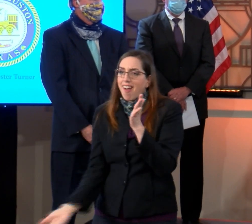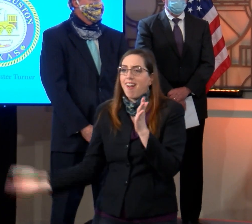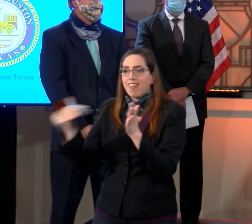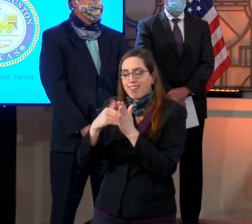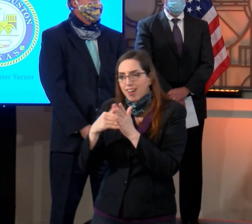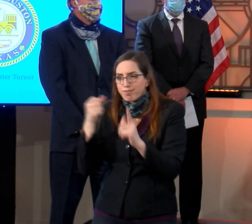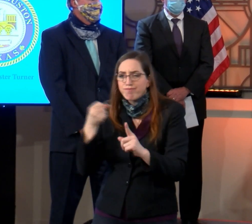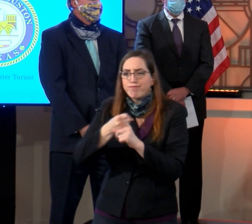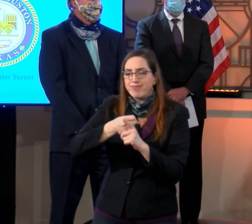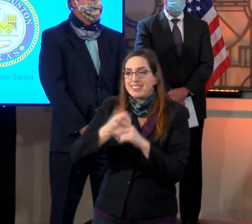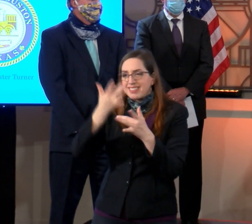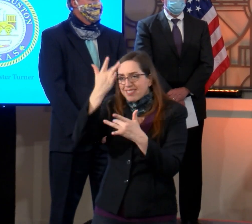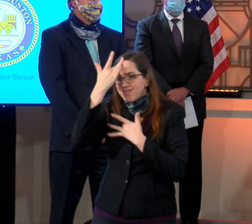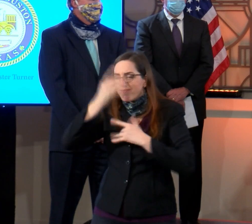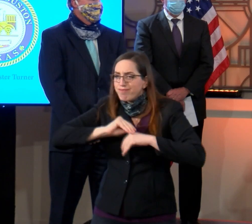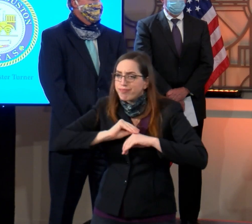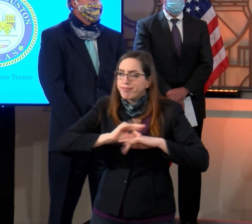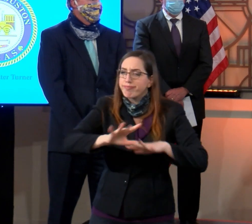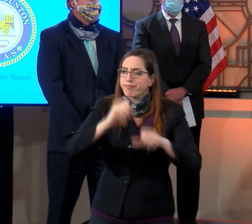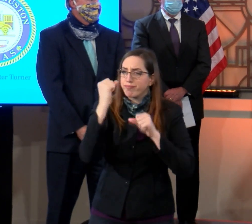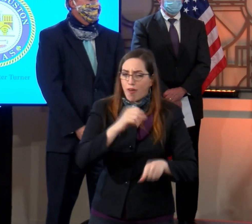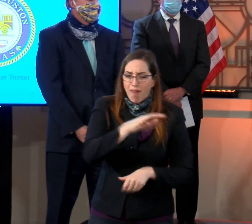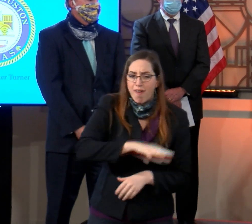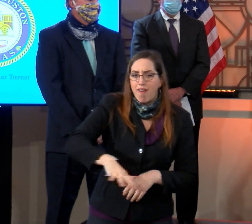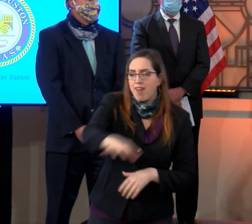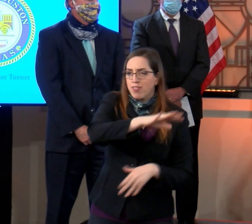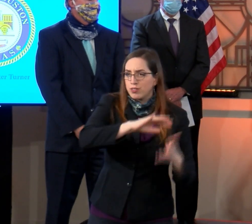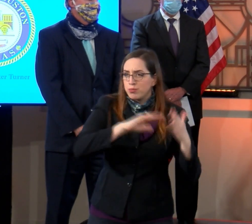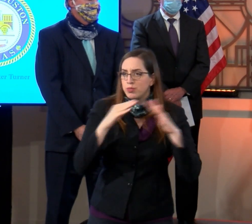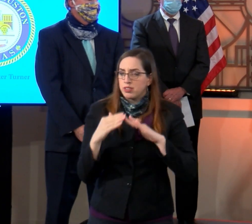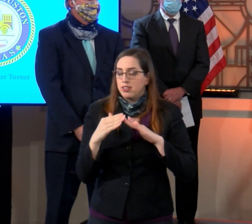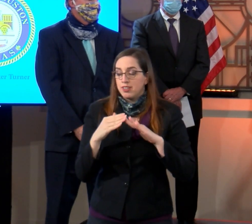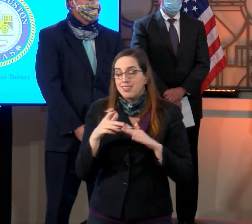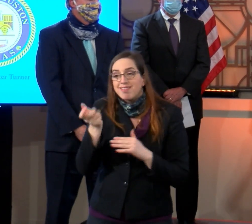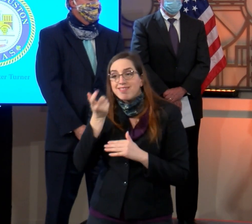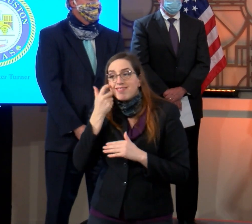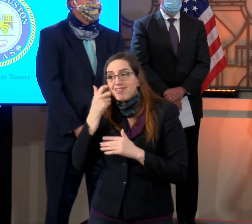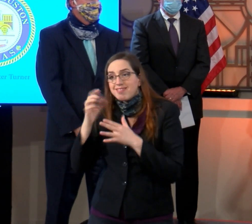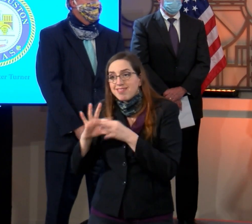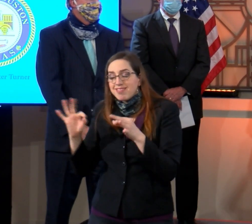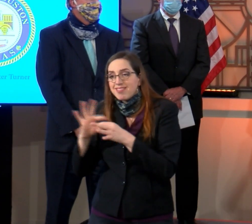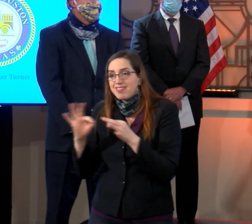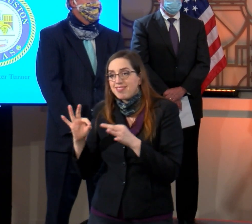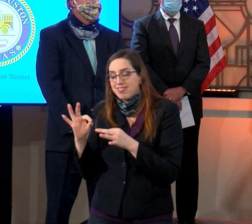as we would like to say, as I heard a few minutes ago,